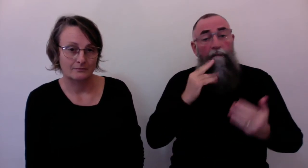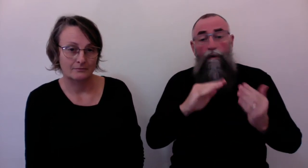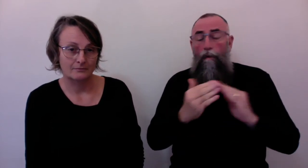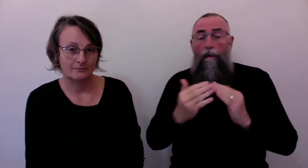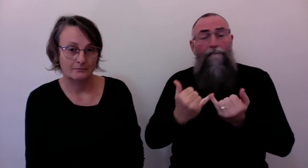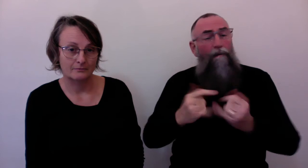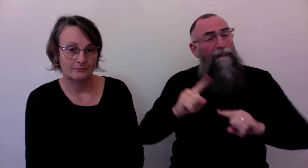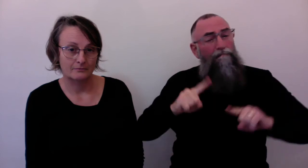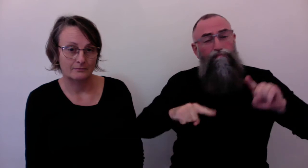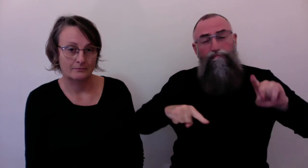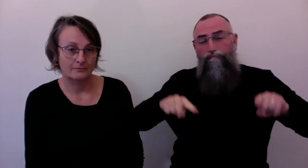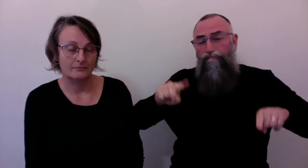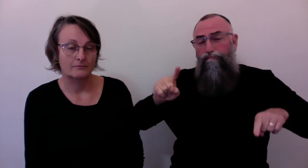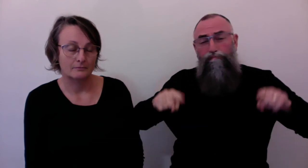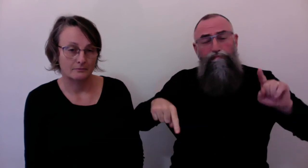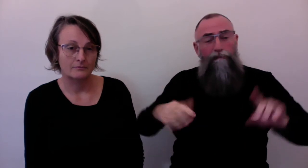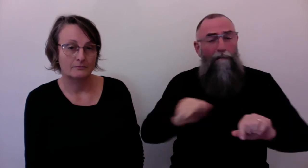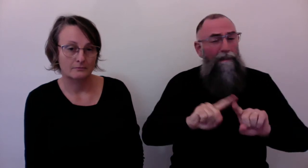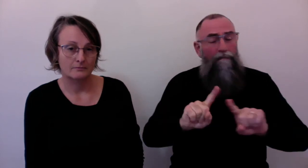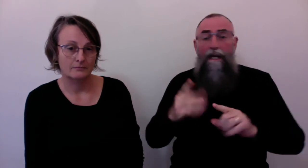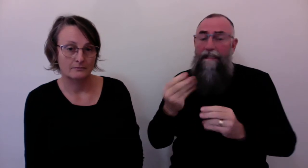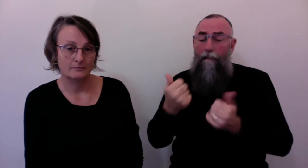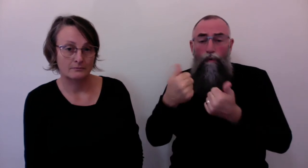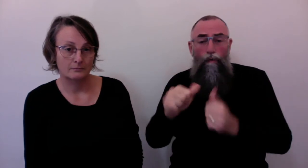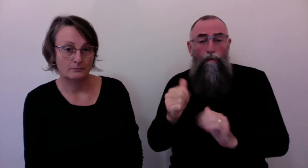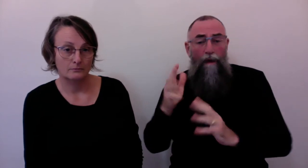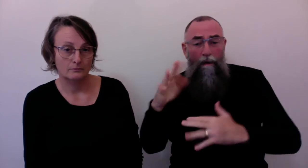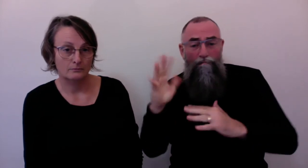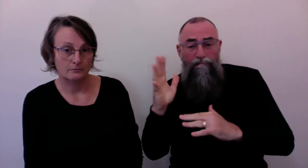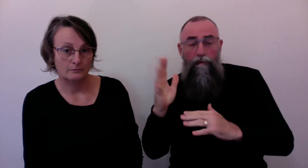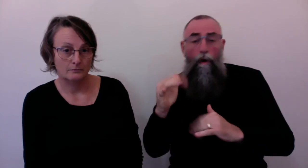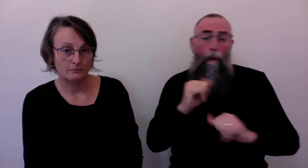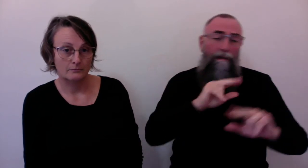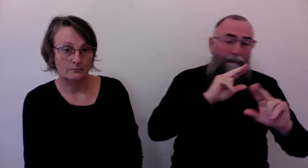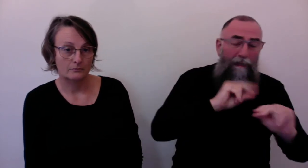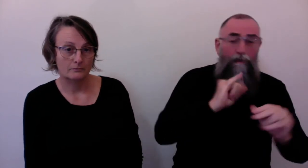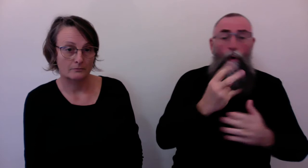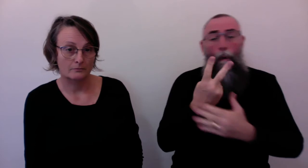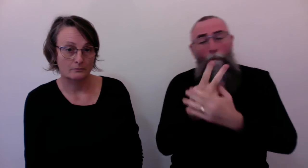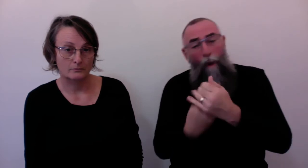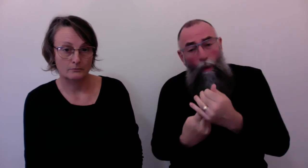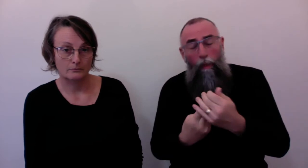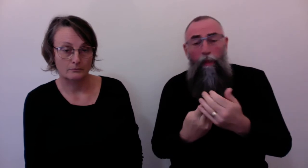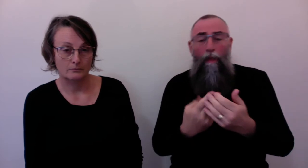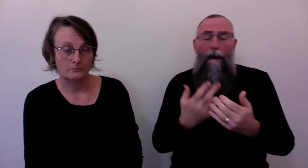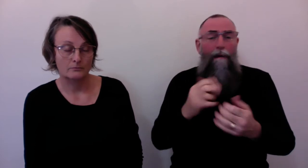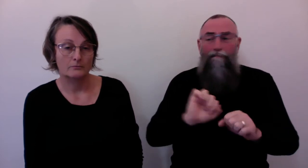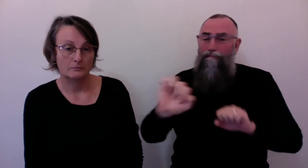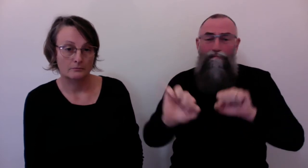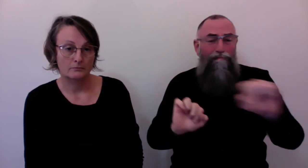different. You know, some communicate through Auslan only or speech only, or they do both. So everyone has a different experience